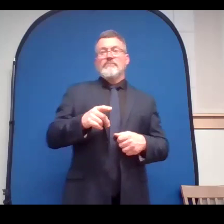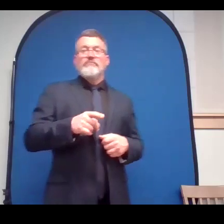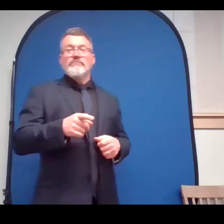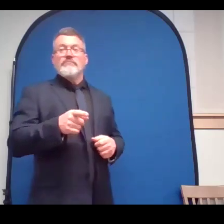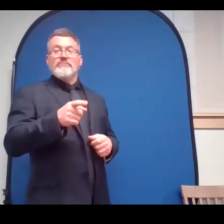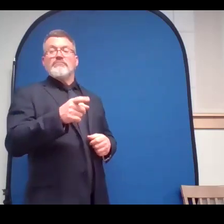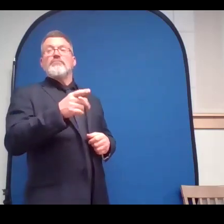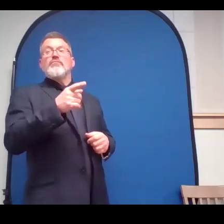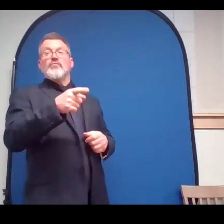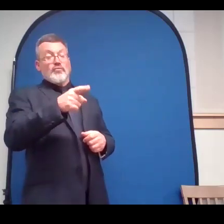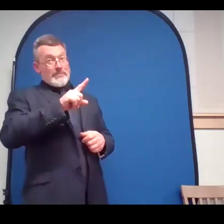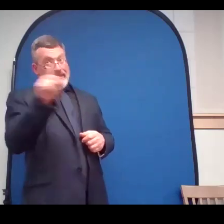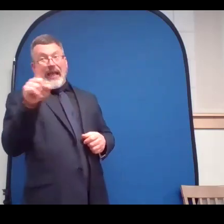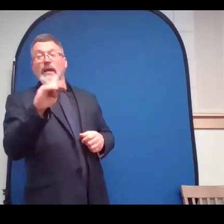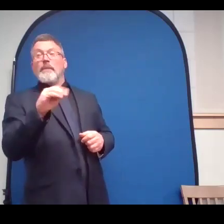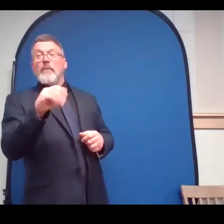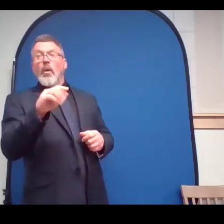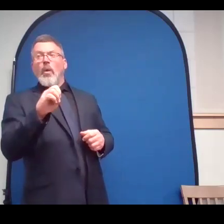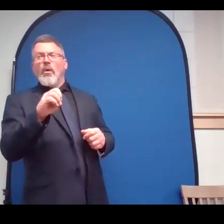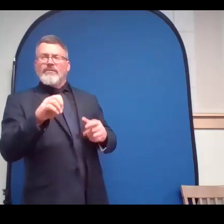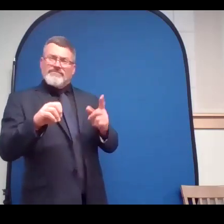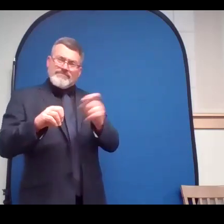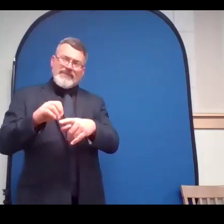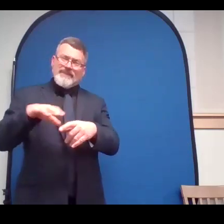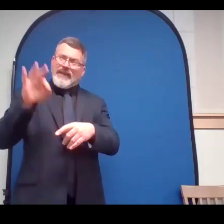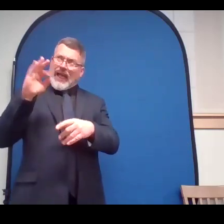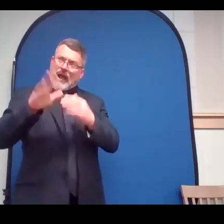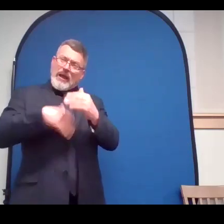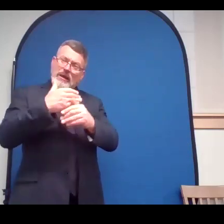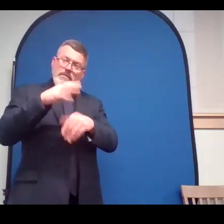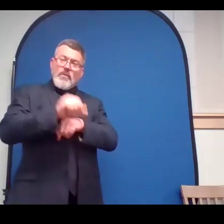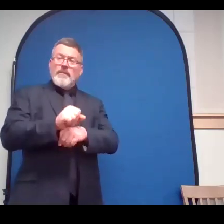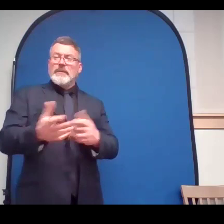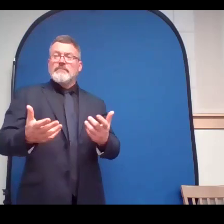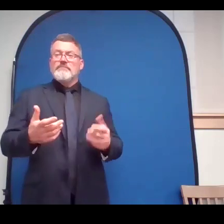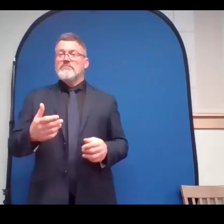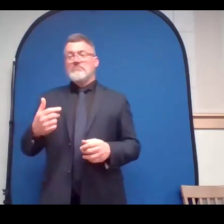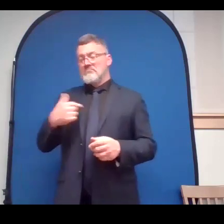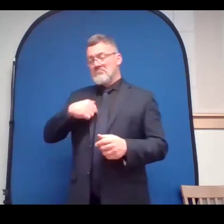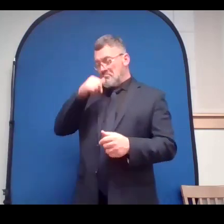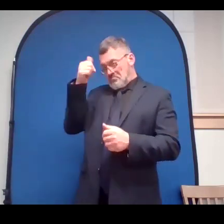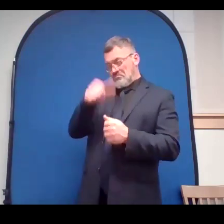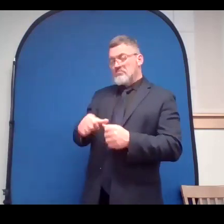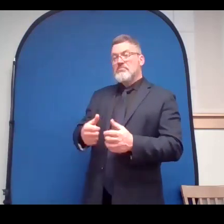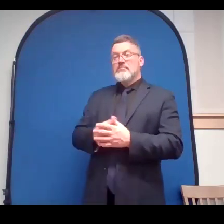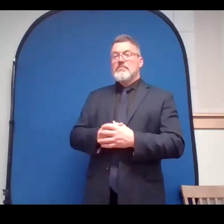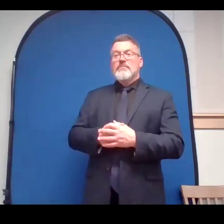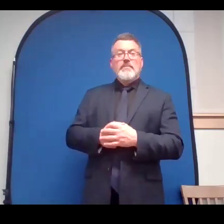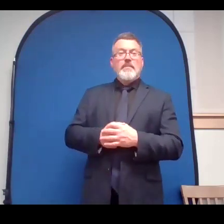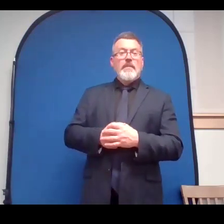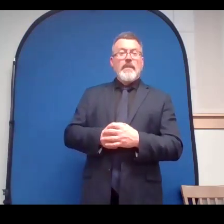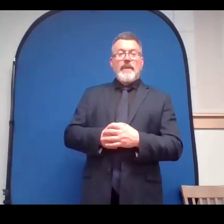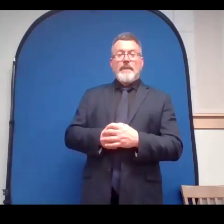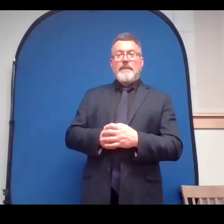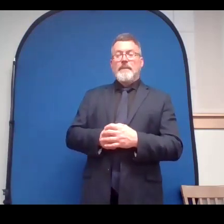his appointments were? I do not recall asking him to do that. So can you point to anything